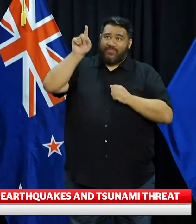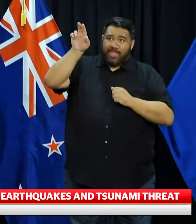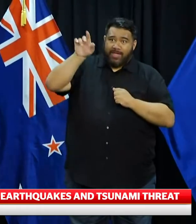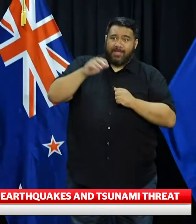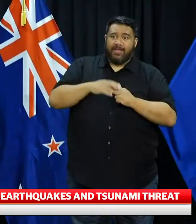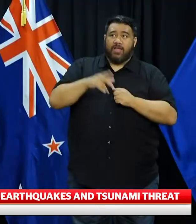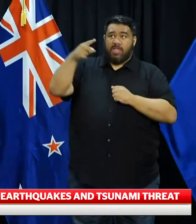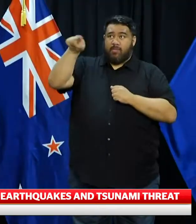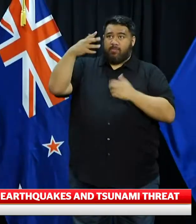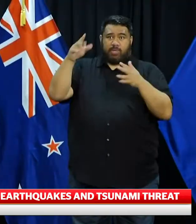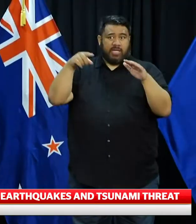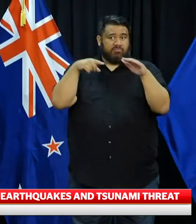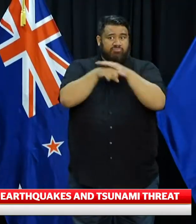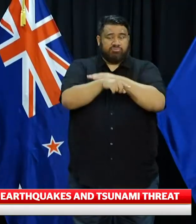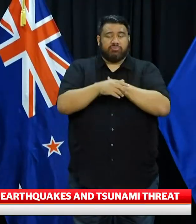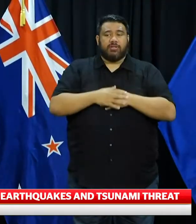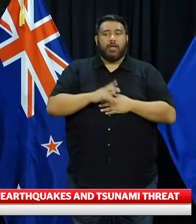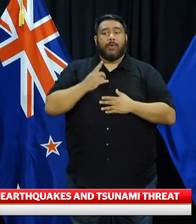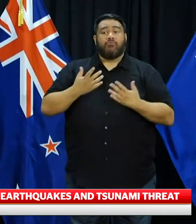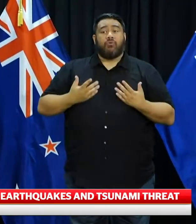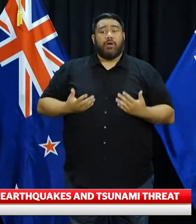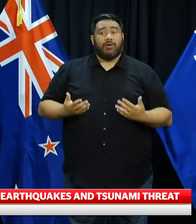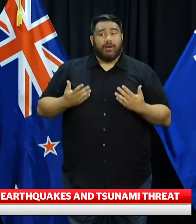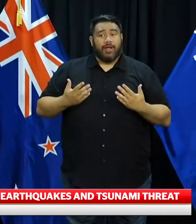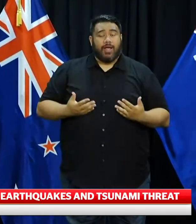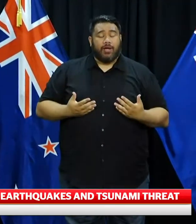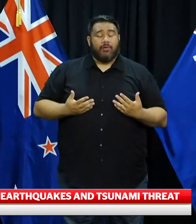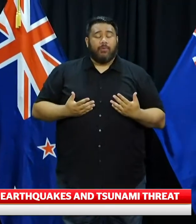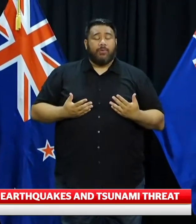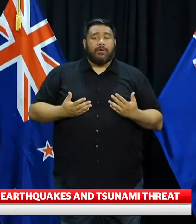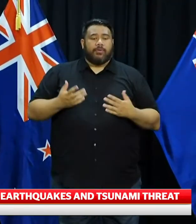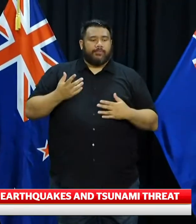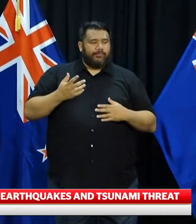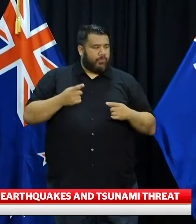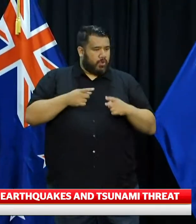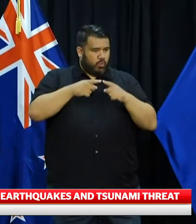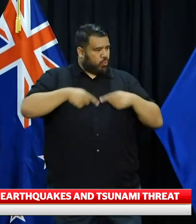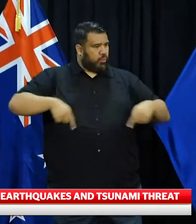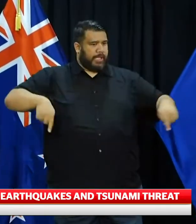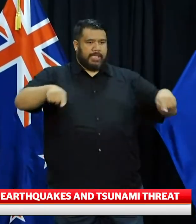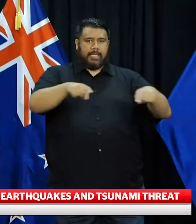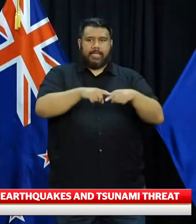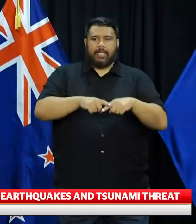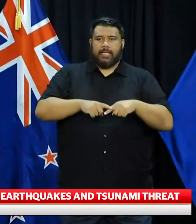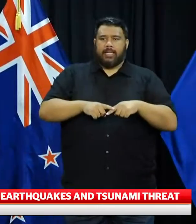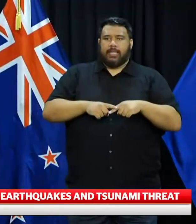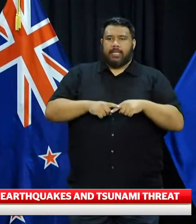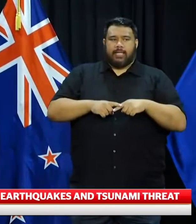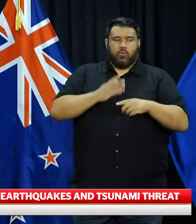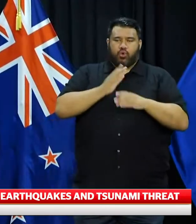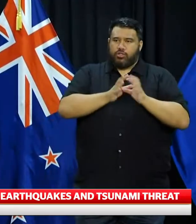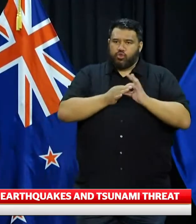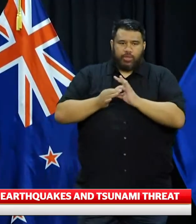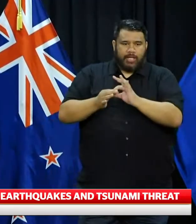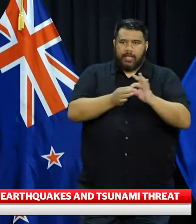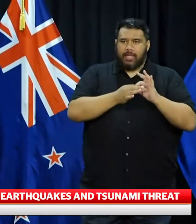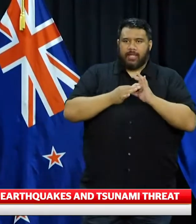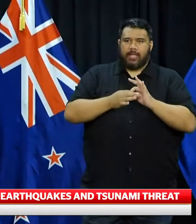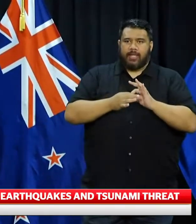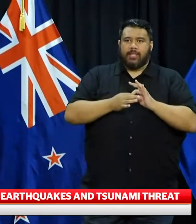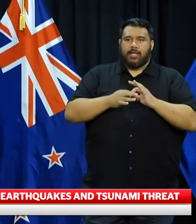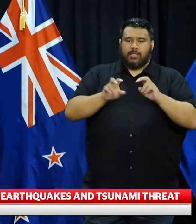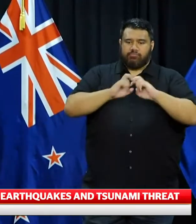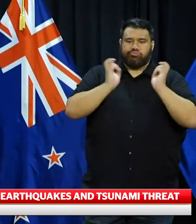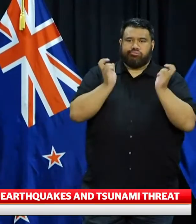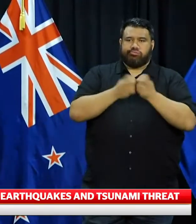been evacuated. But look, right now we are going to be in, I guess, shoulder to shoulder around that operational table